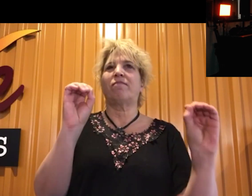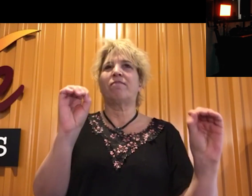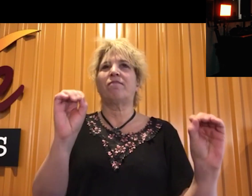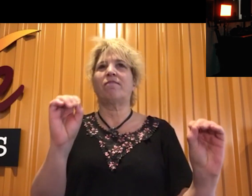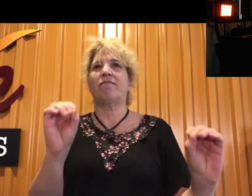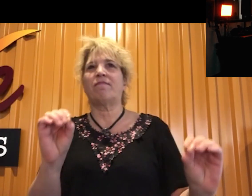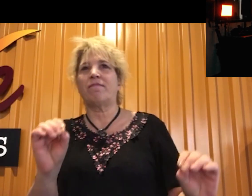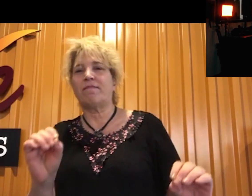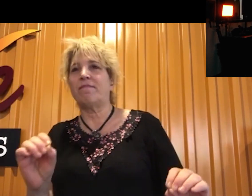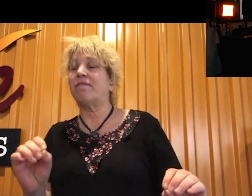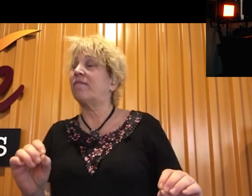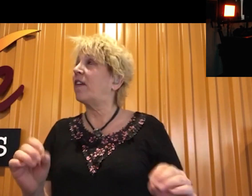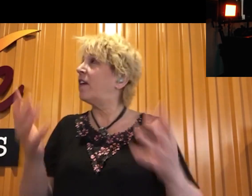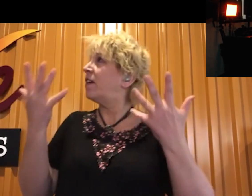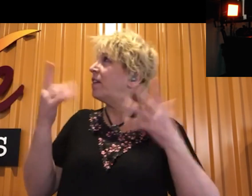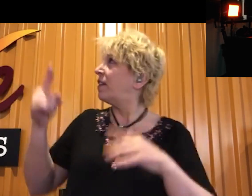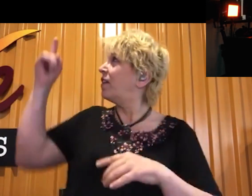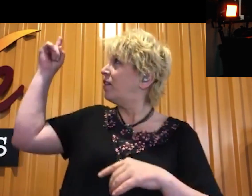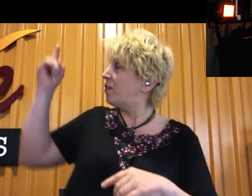enough.